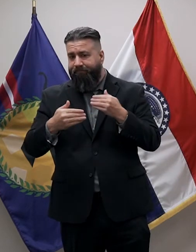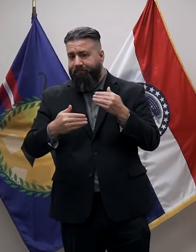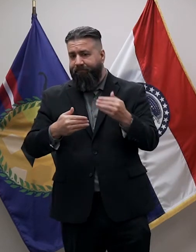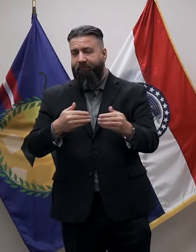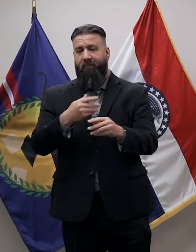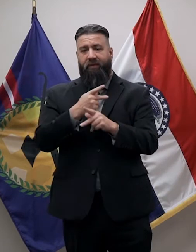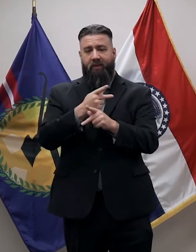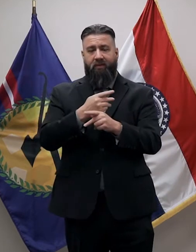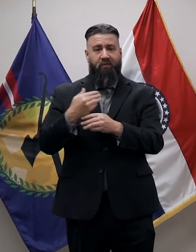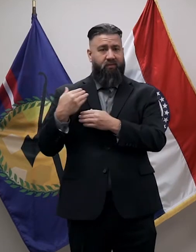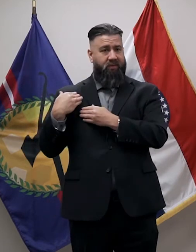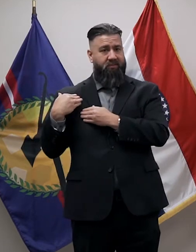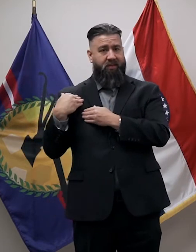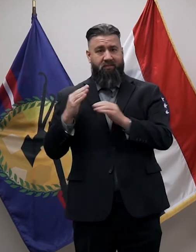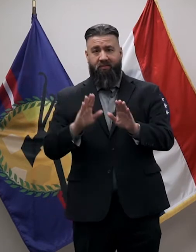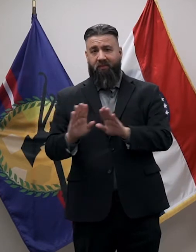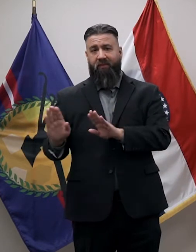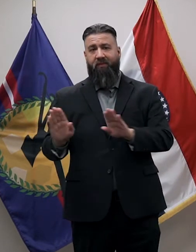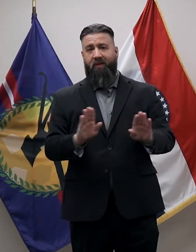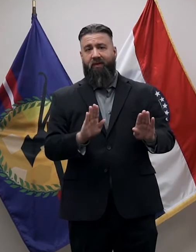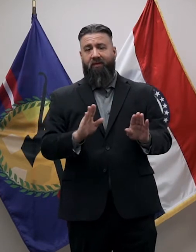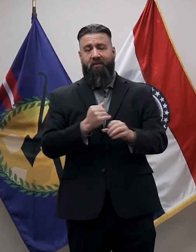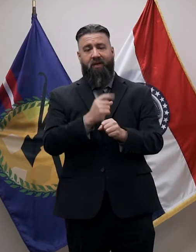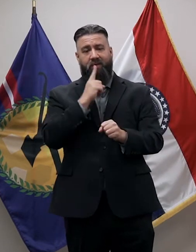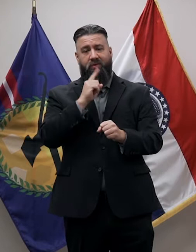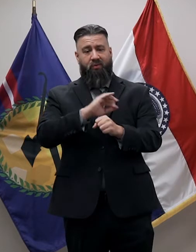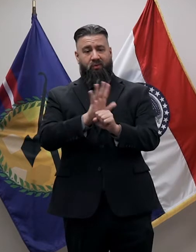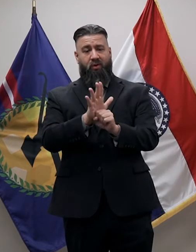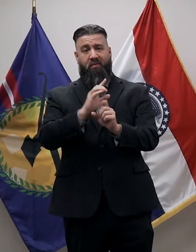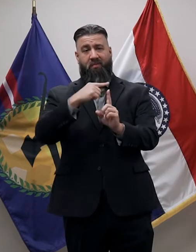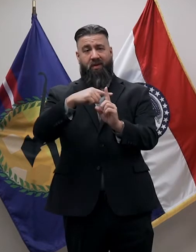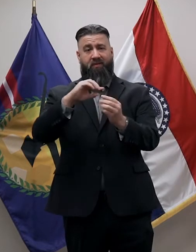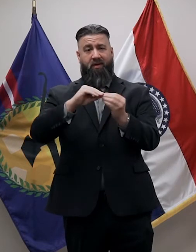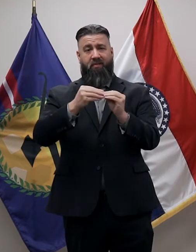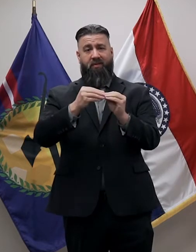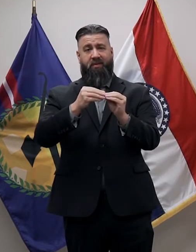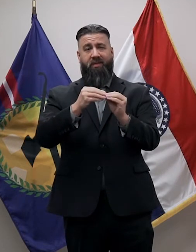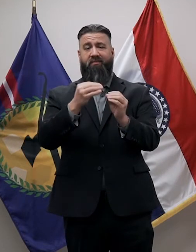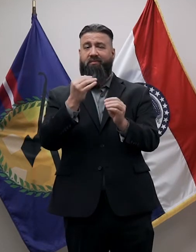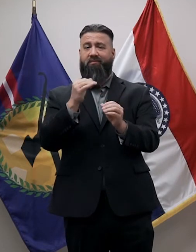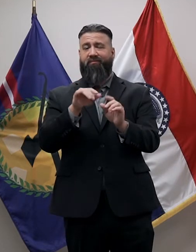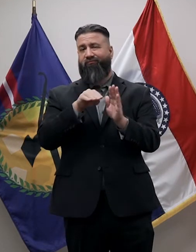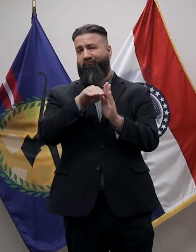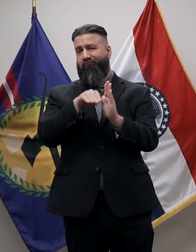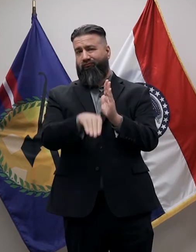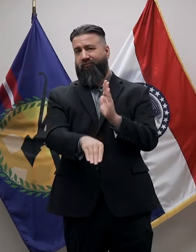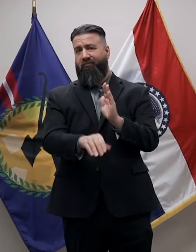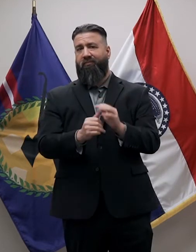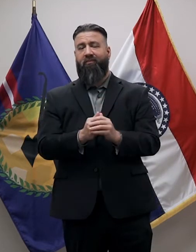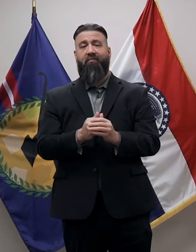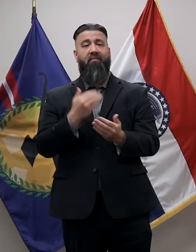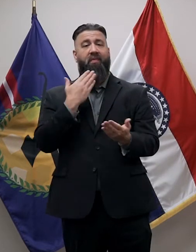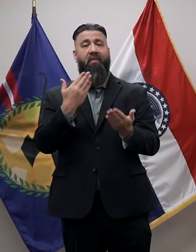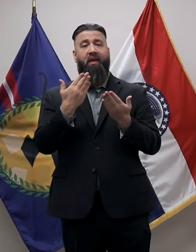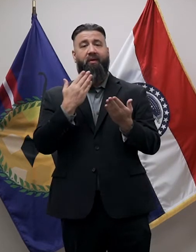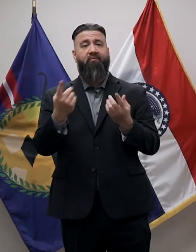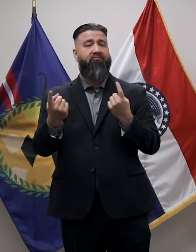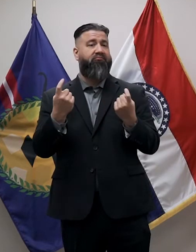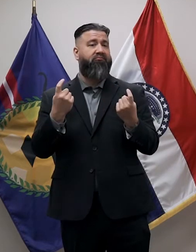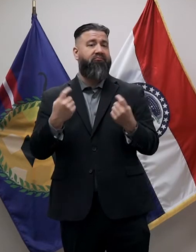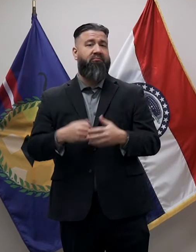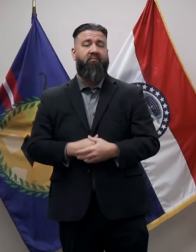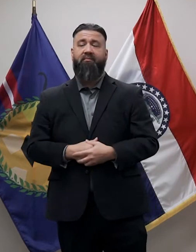continue responsible behavior to keep those numbers going in the right direction. Thank you, and I would be happy to